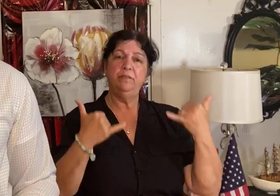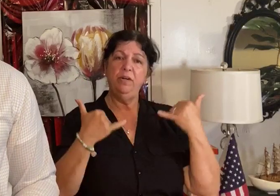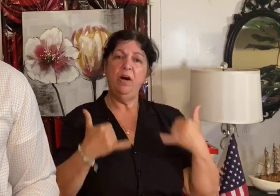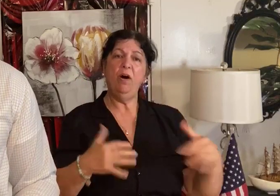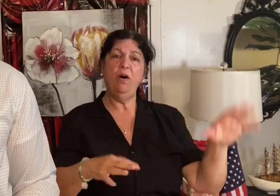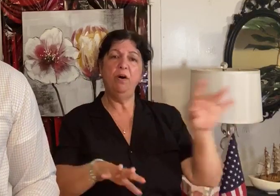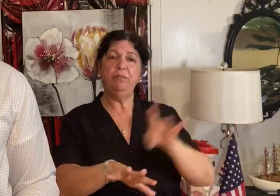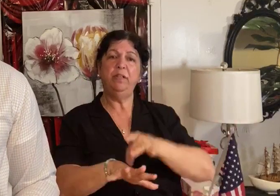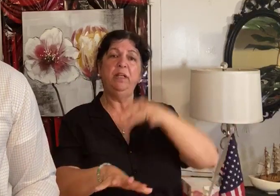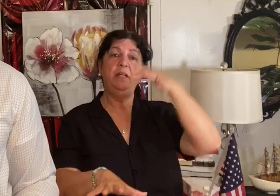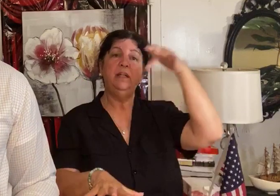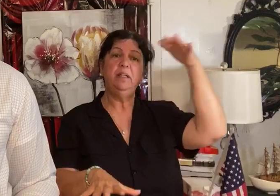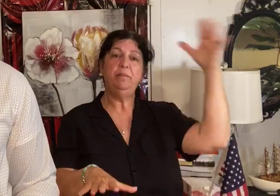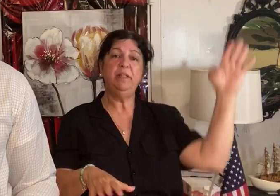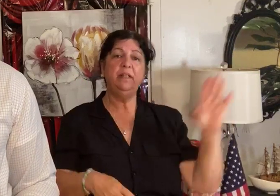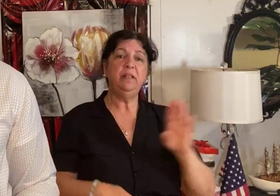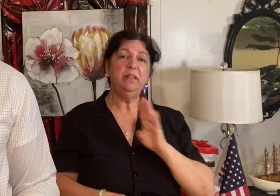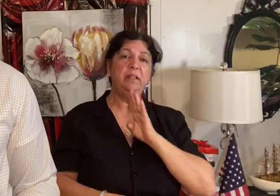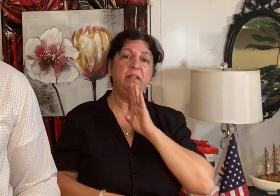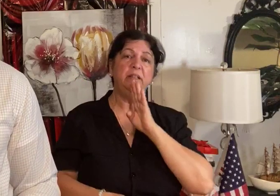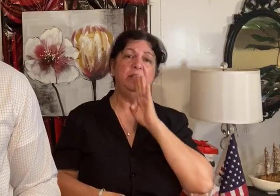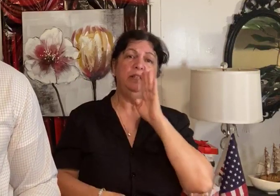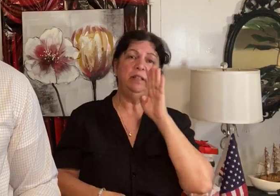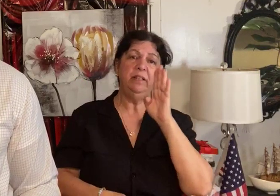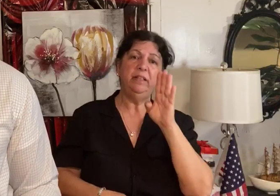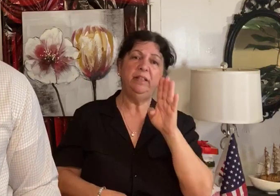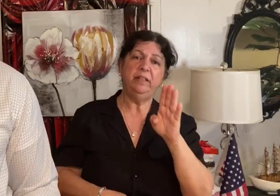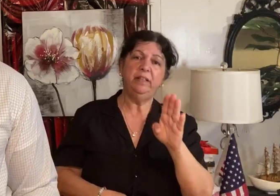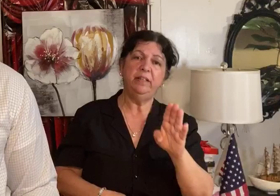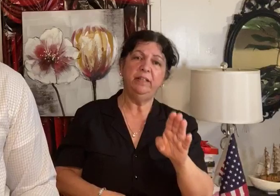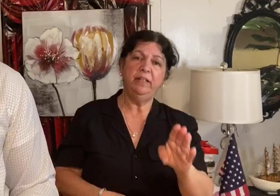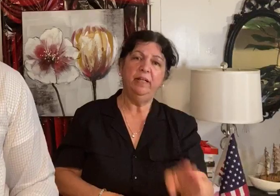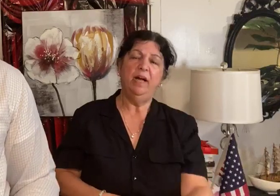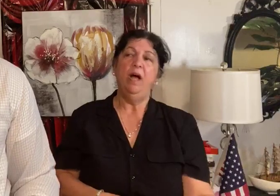the glory be.